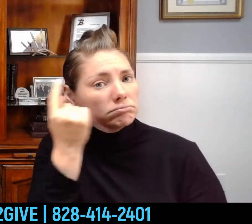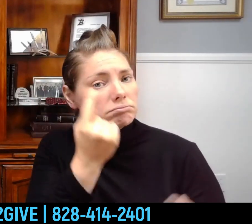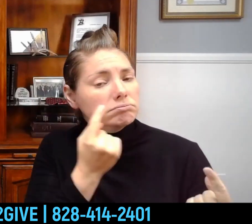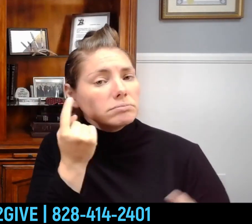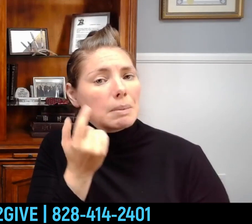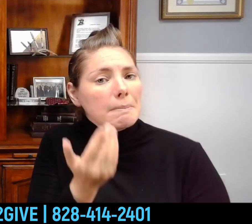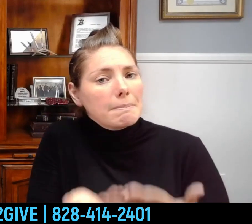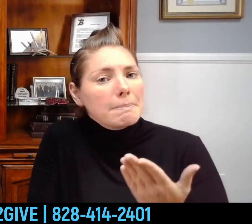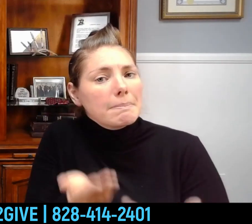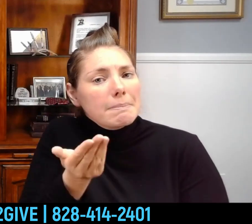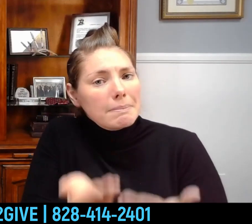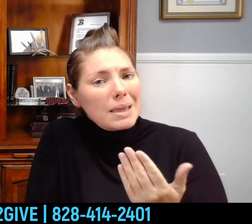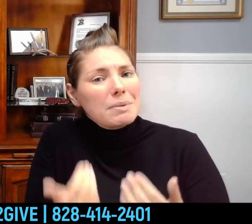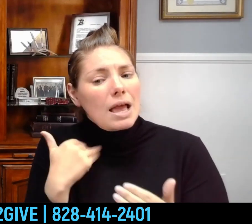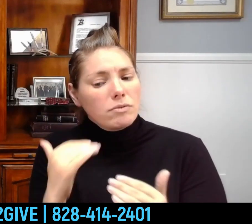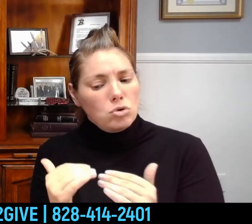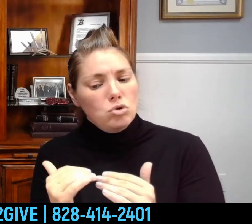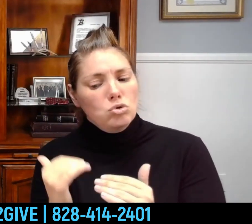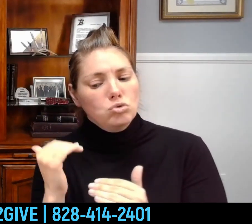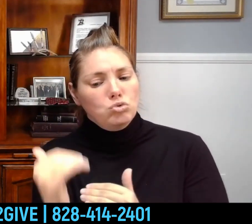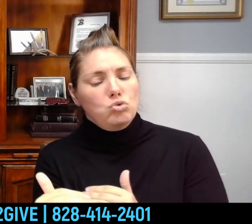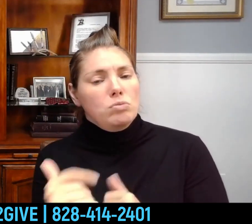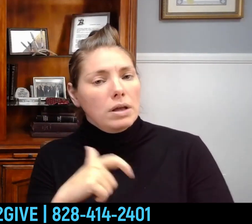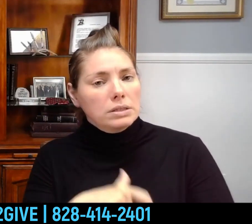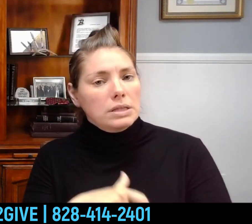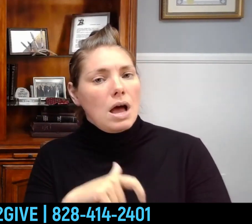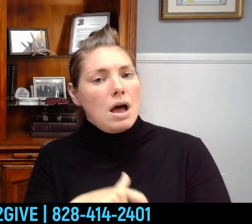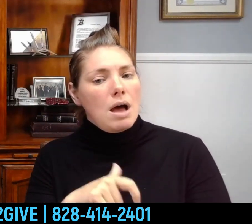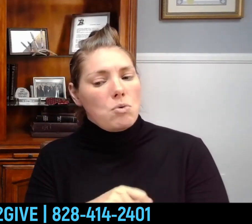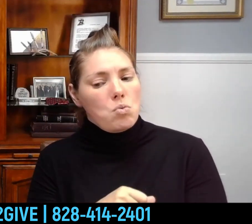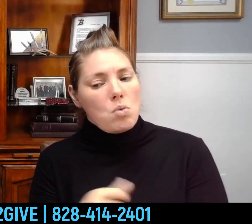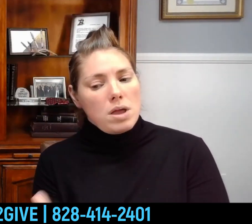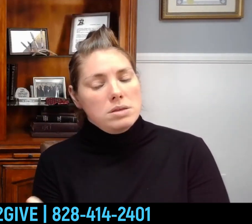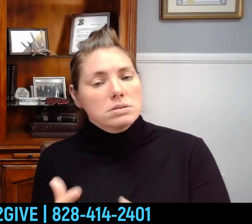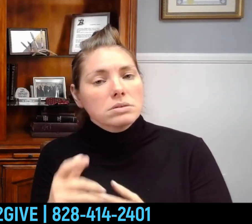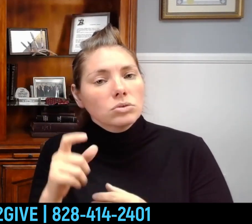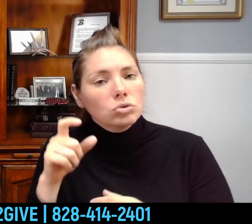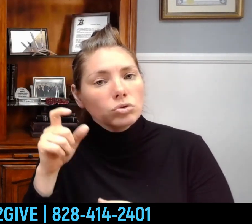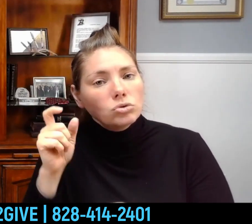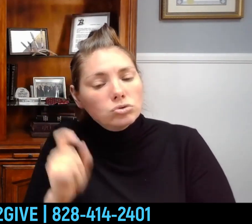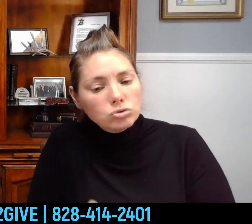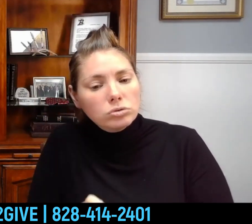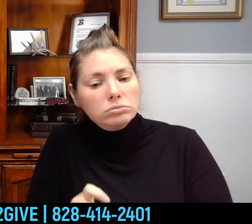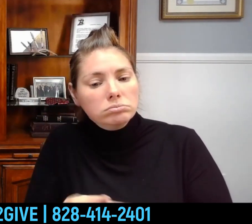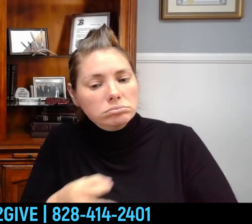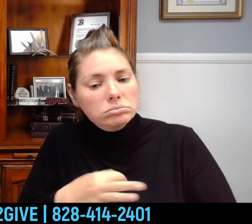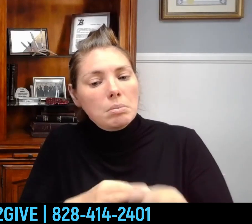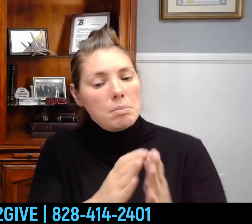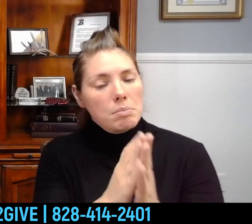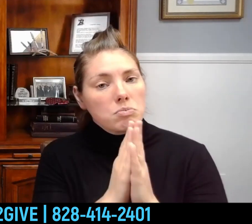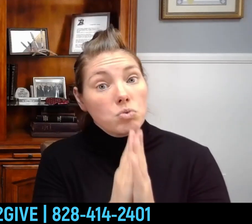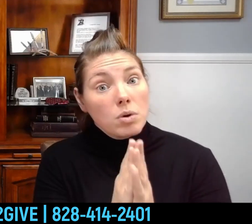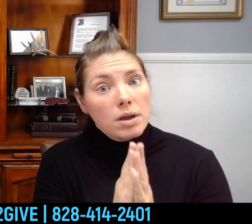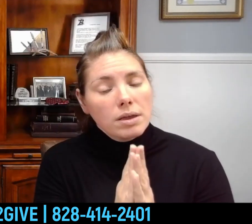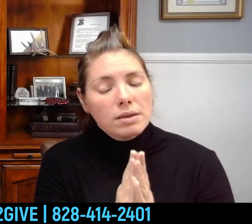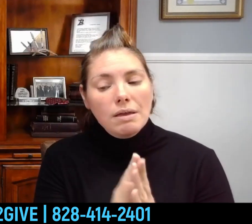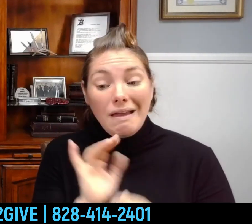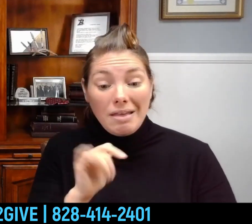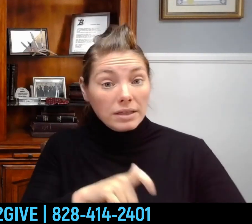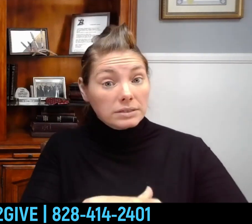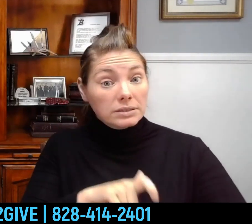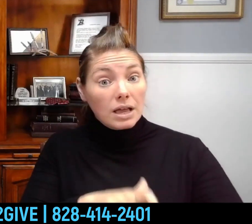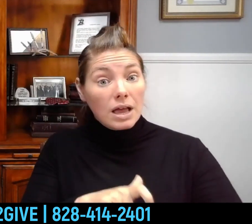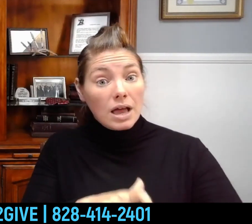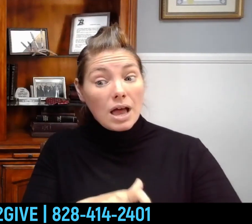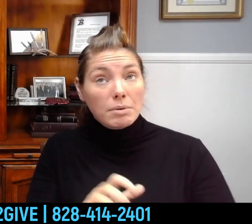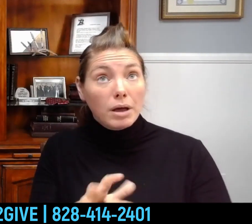maybe you have a little bit too much free time. Maybe you need to fill that time up with some prayer. Maybe you need to fill that time up